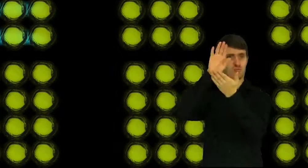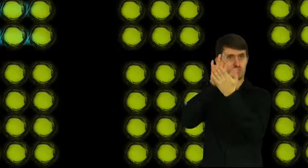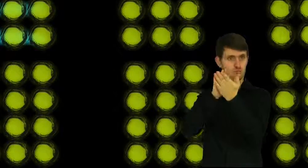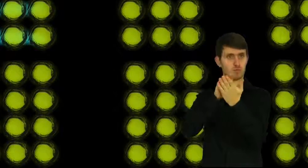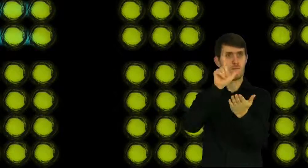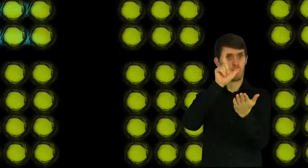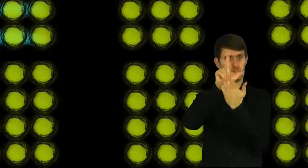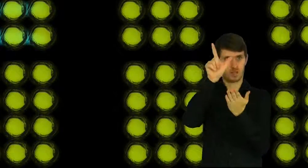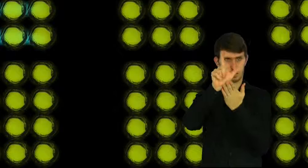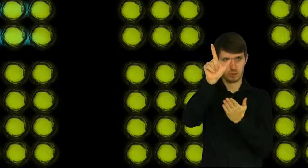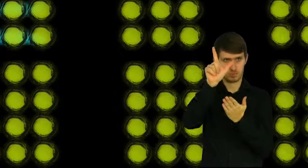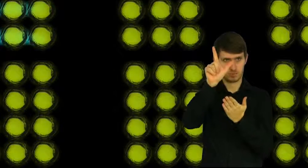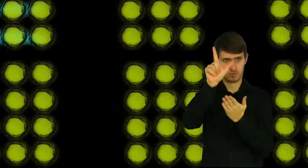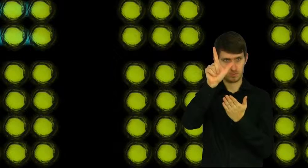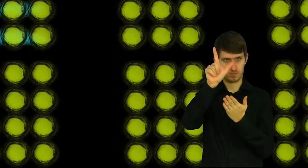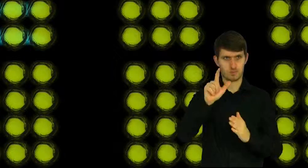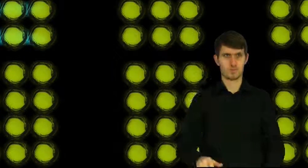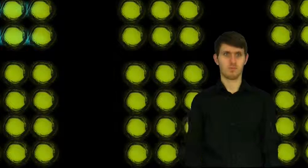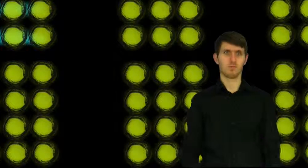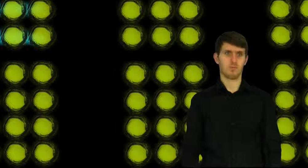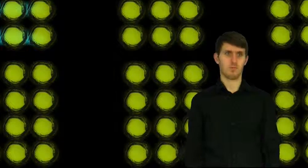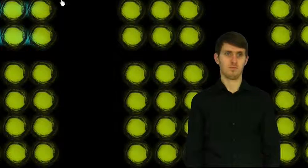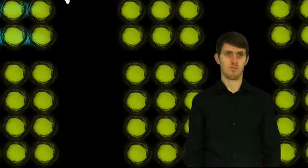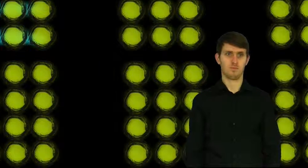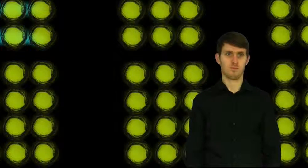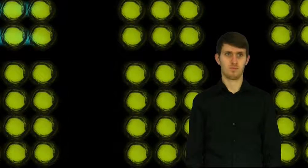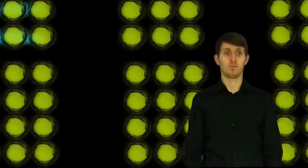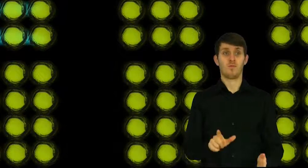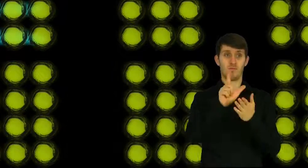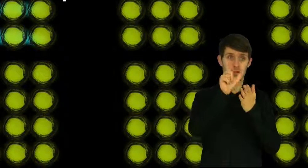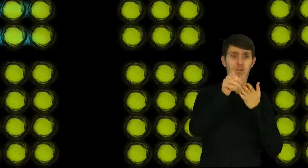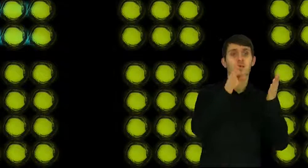write that, the way that we would write that is that 12